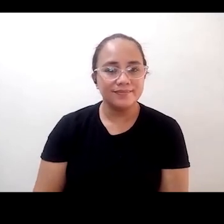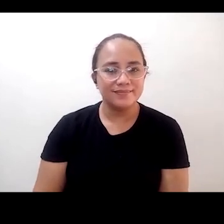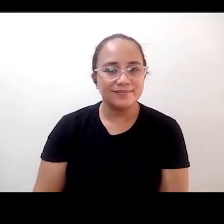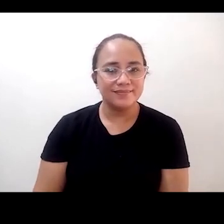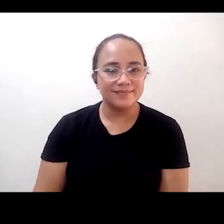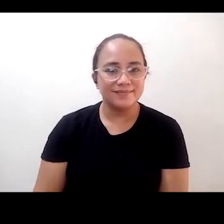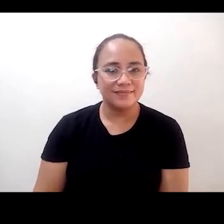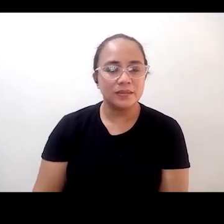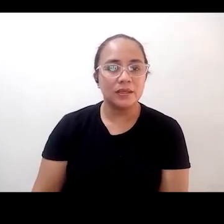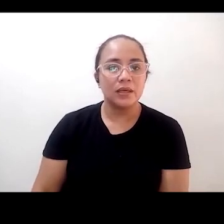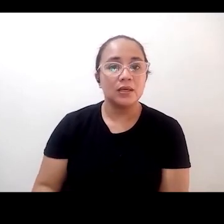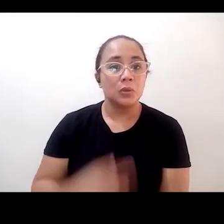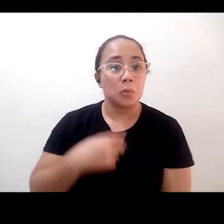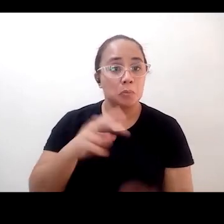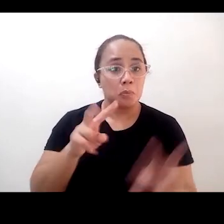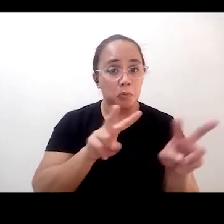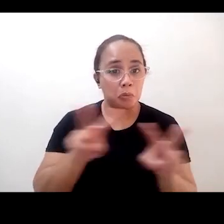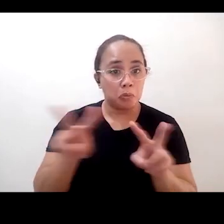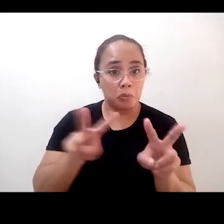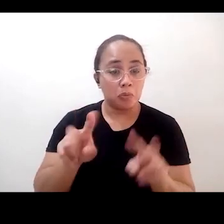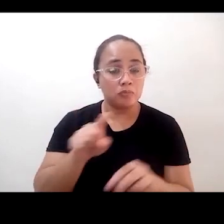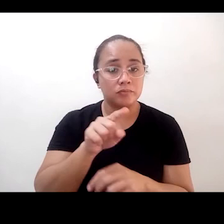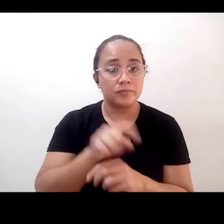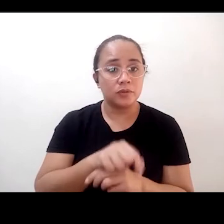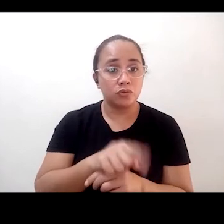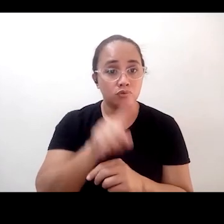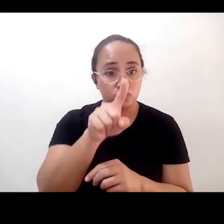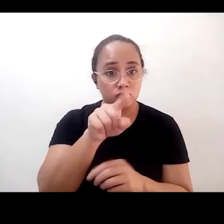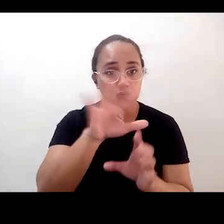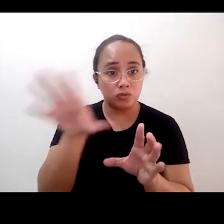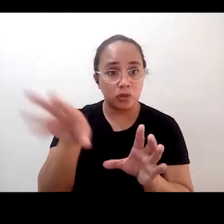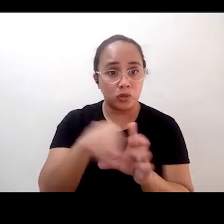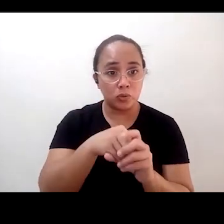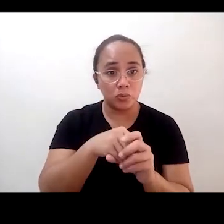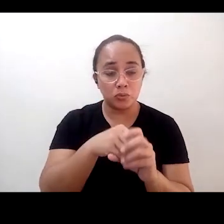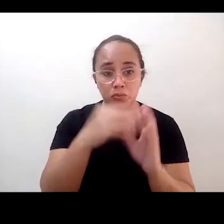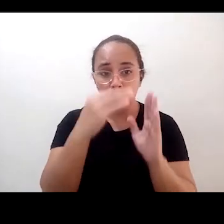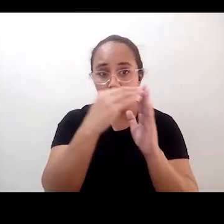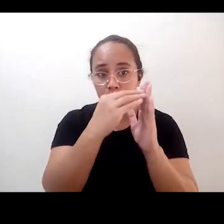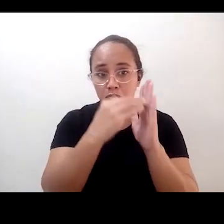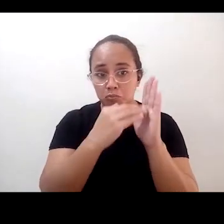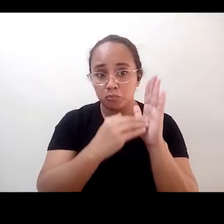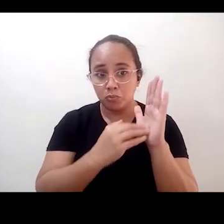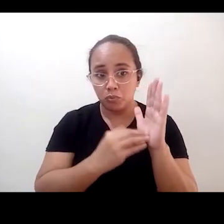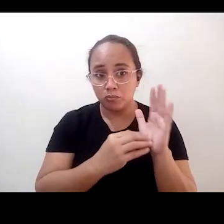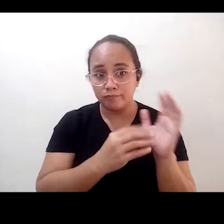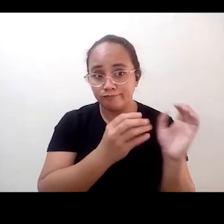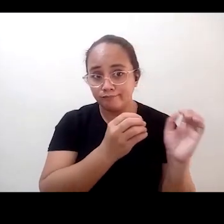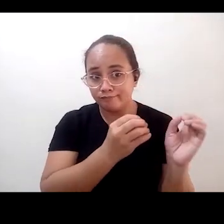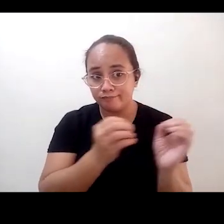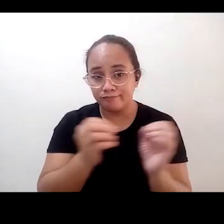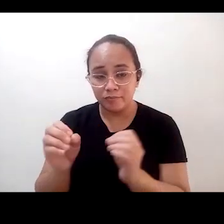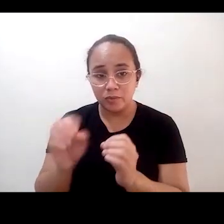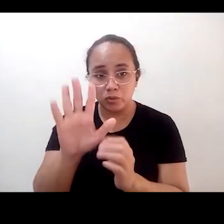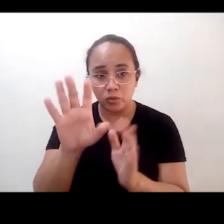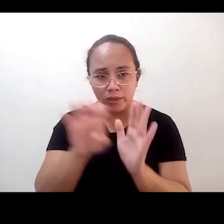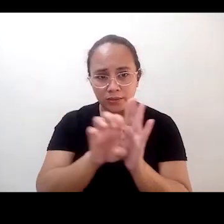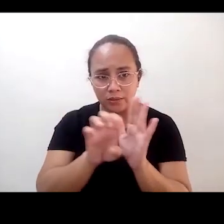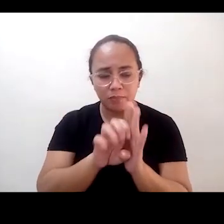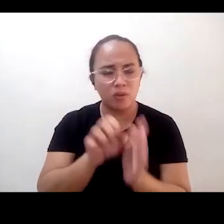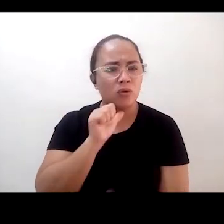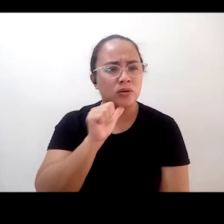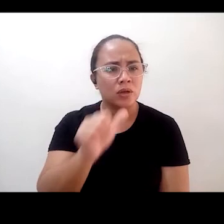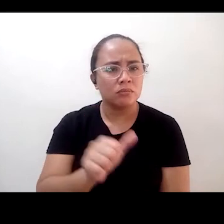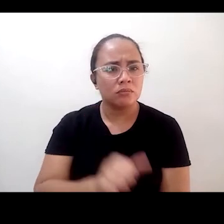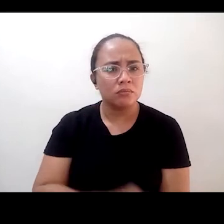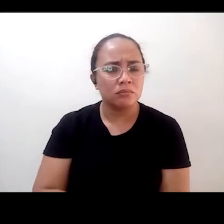with the verbs, are you going to include the list in order verb in your example or not?